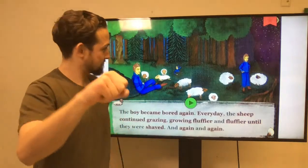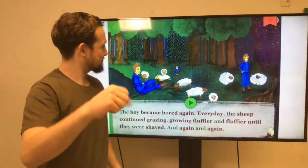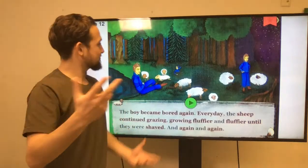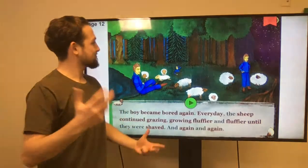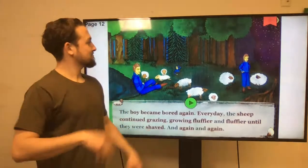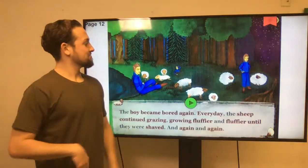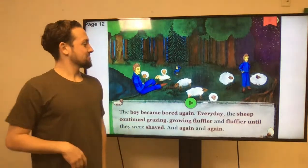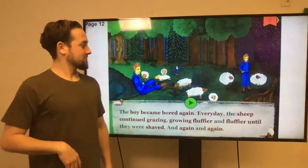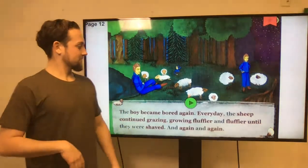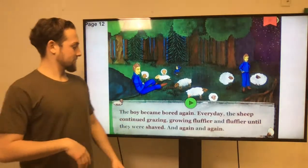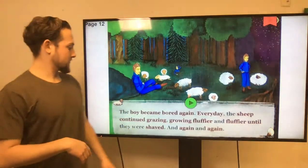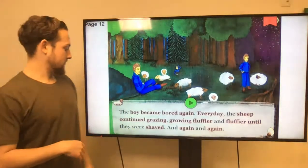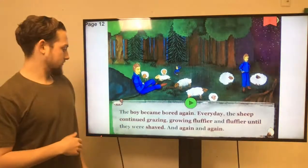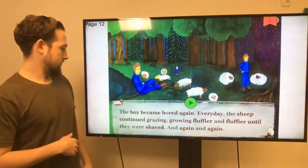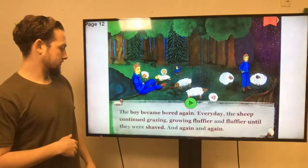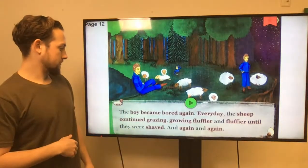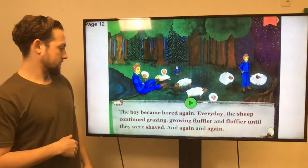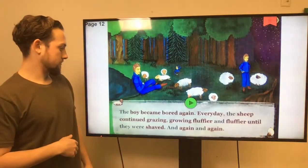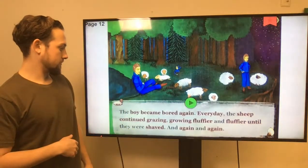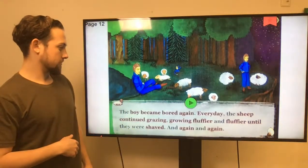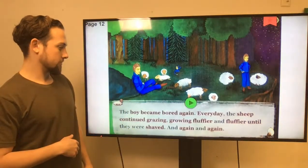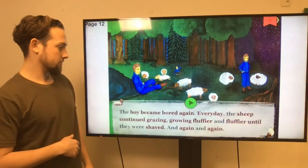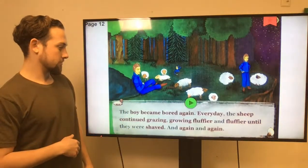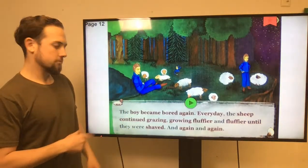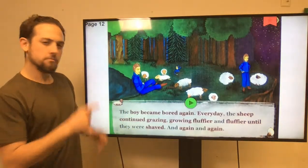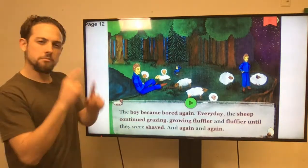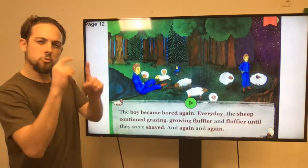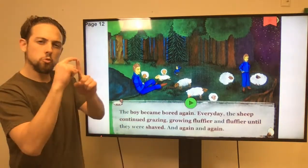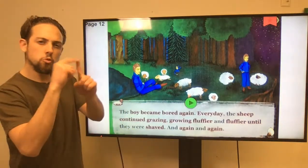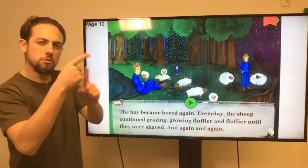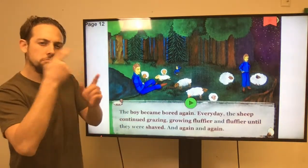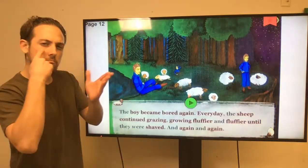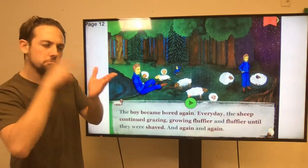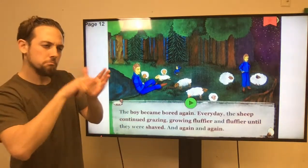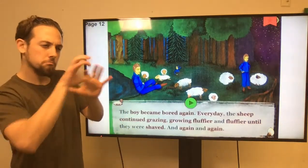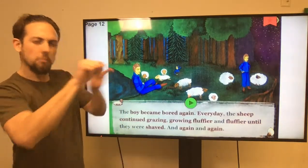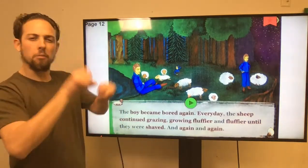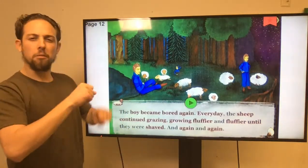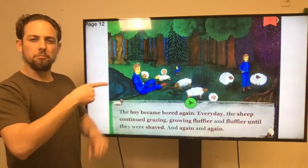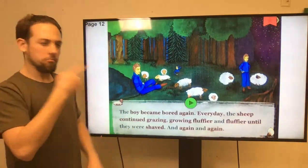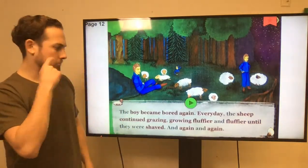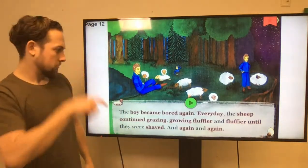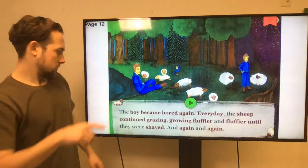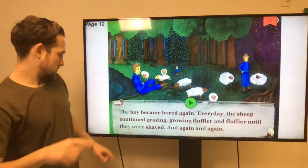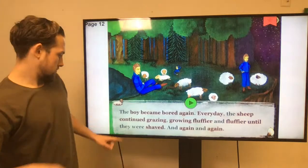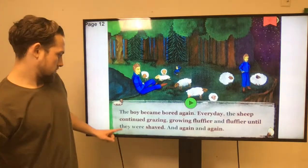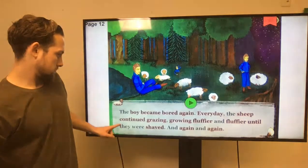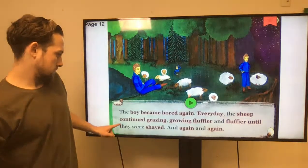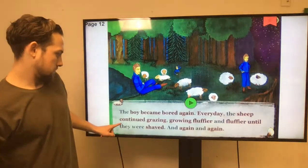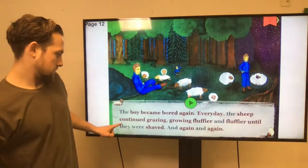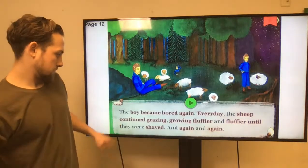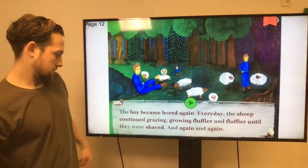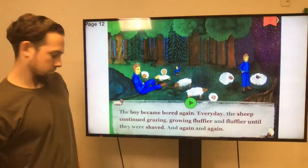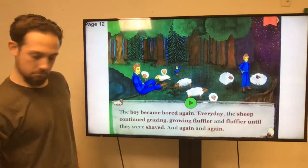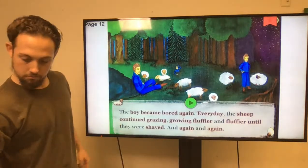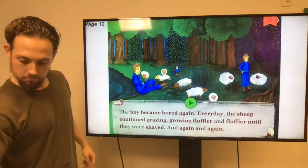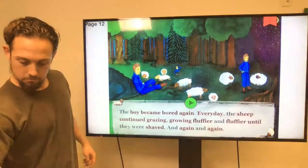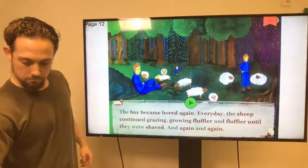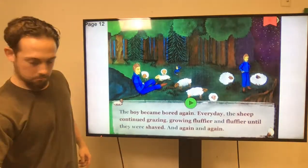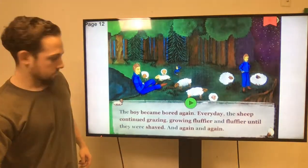You can show that the background is going from day into evening, showing all day. What words can you catch that help